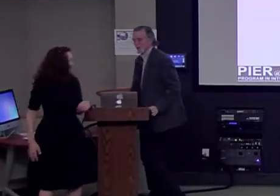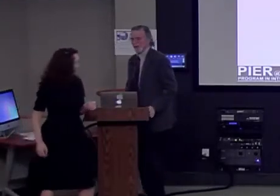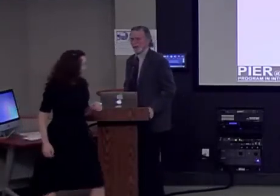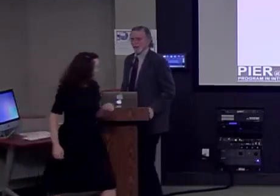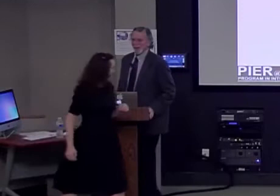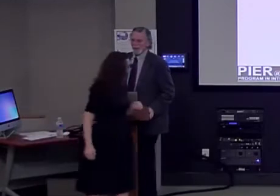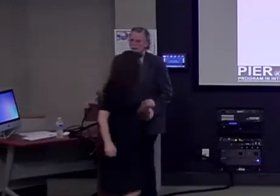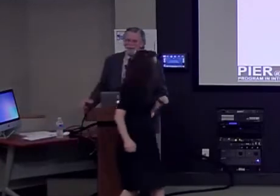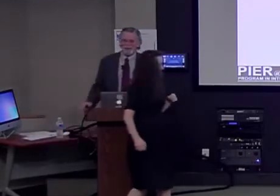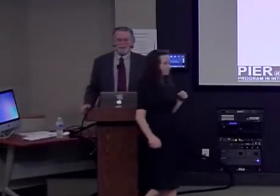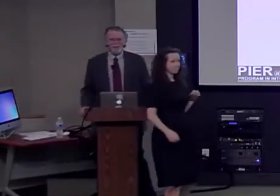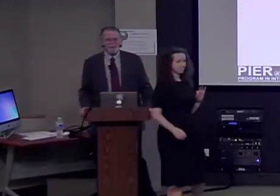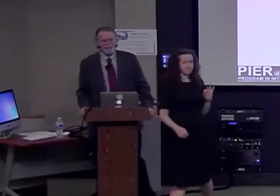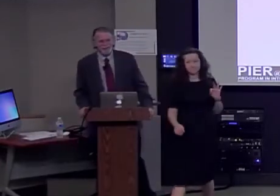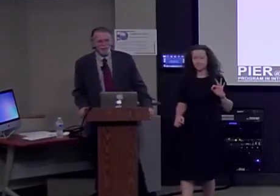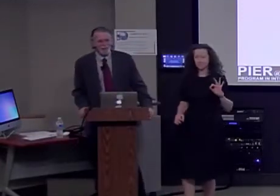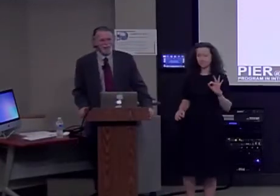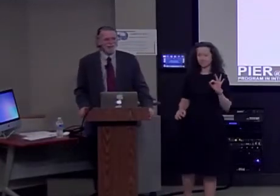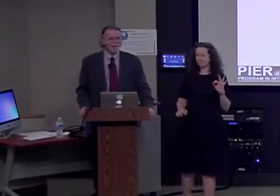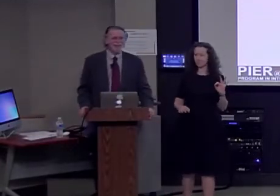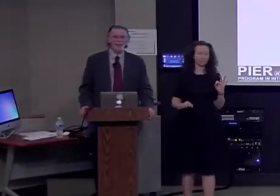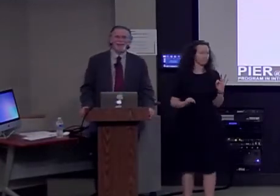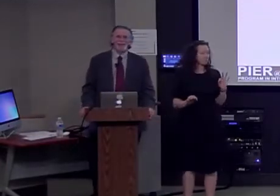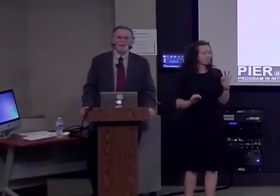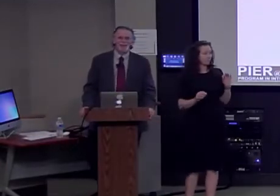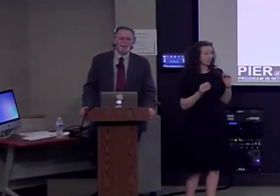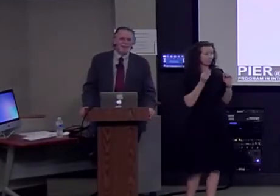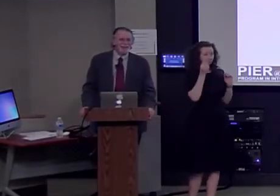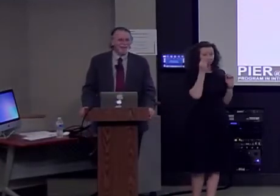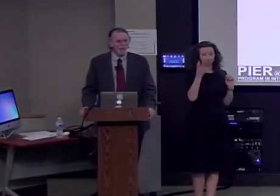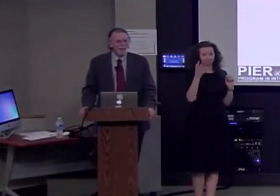It's been a very interesting and